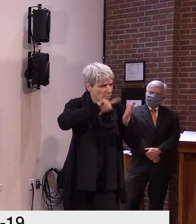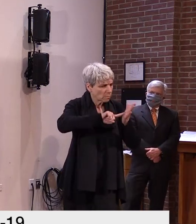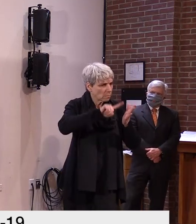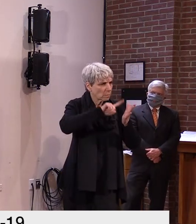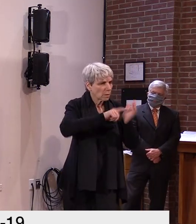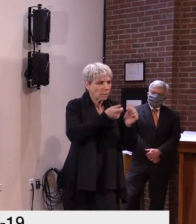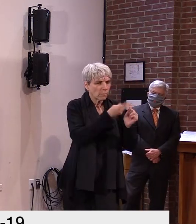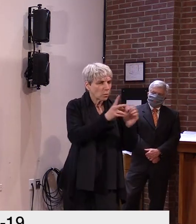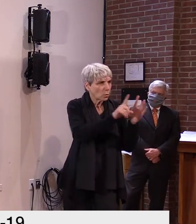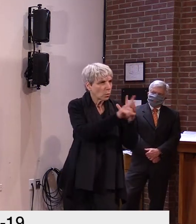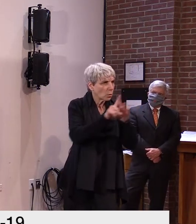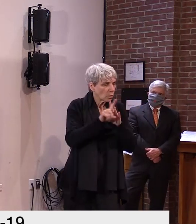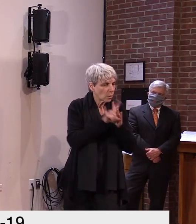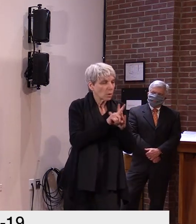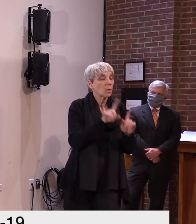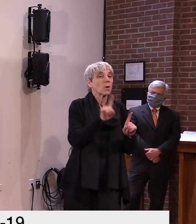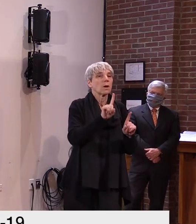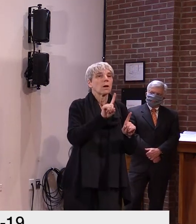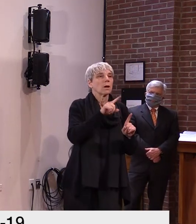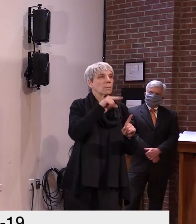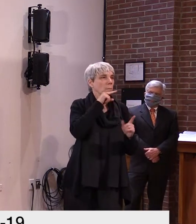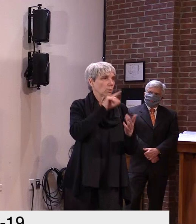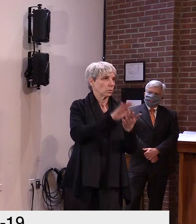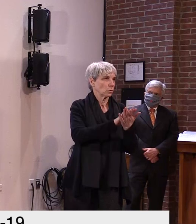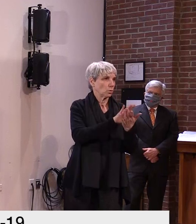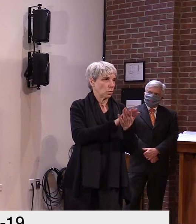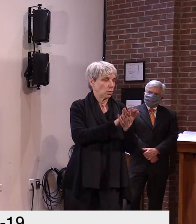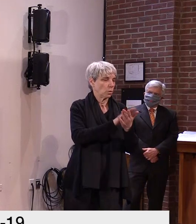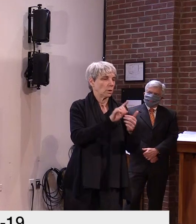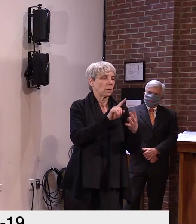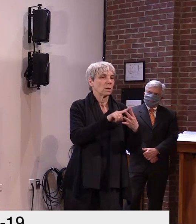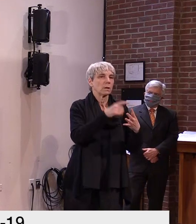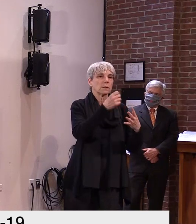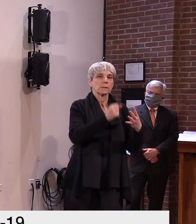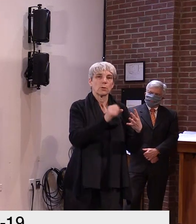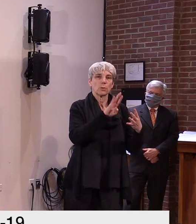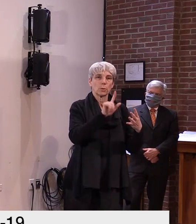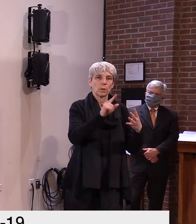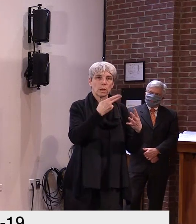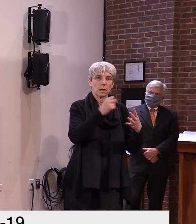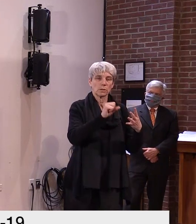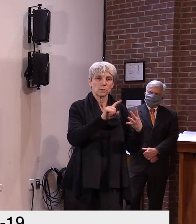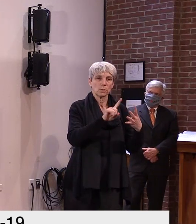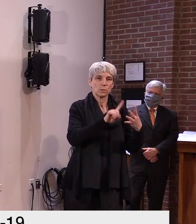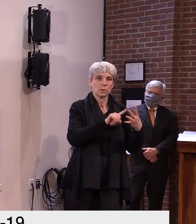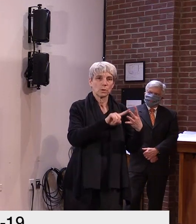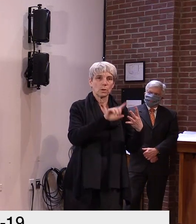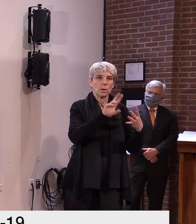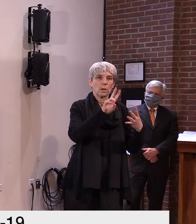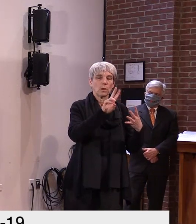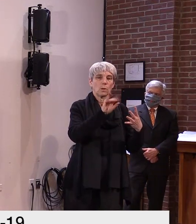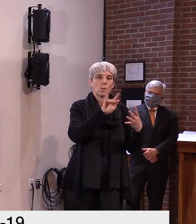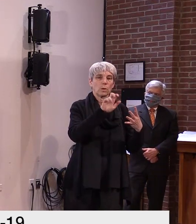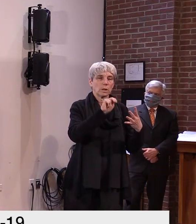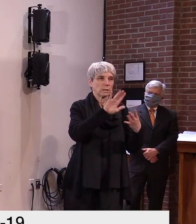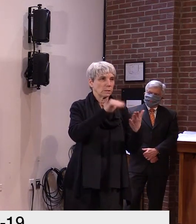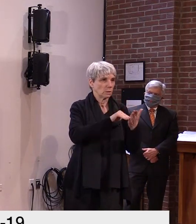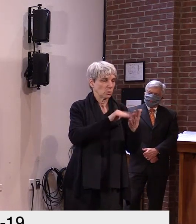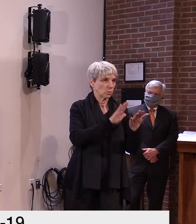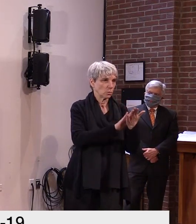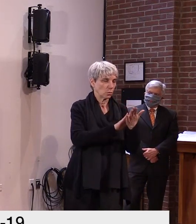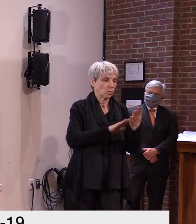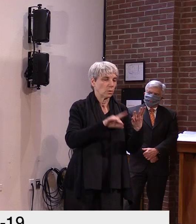associated with four schools: South Burlington High School, Williston Central, Windsor School, and Manchester